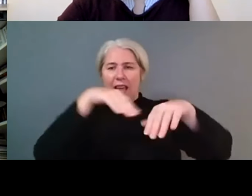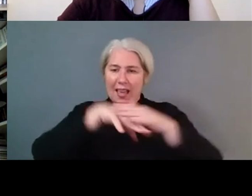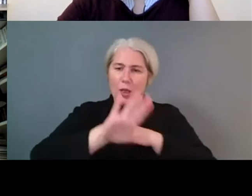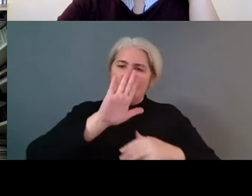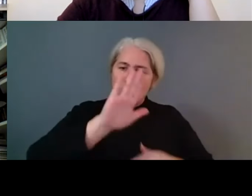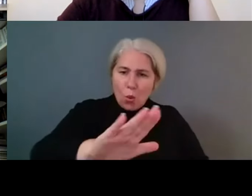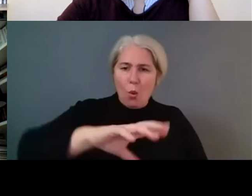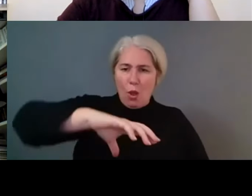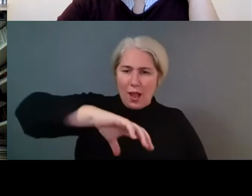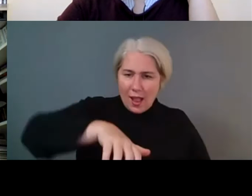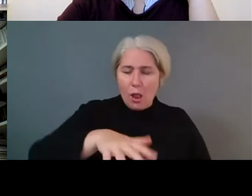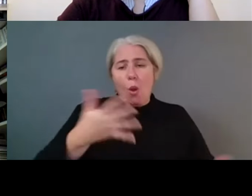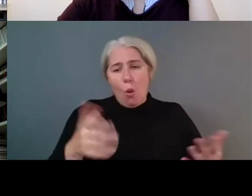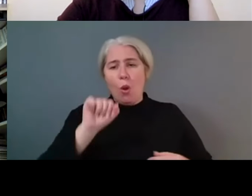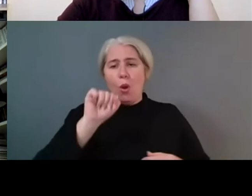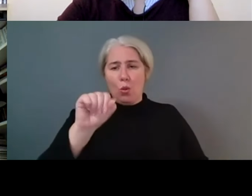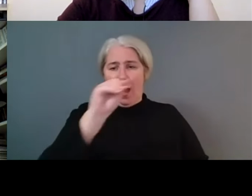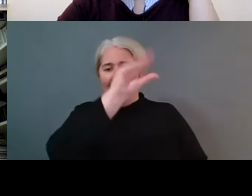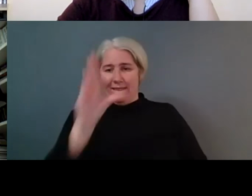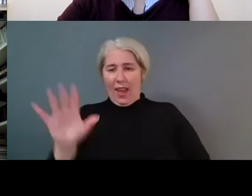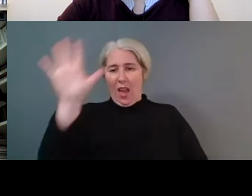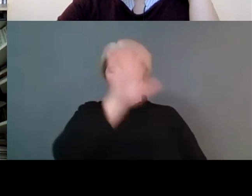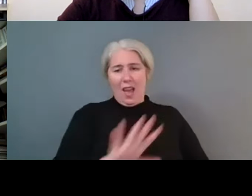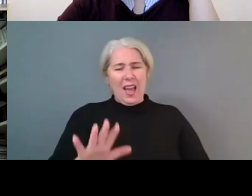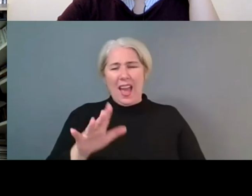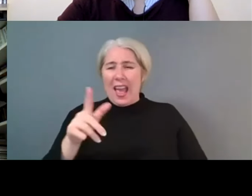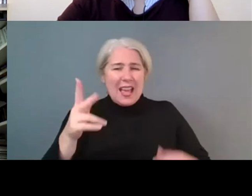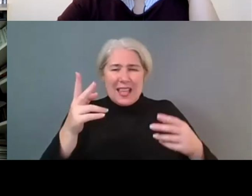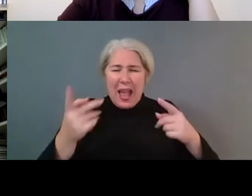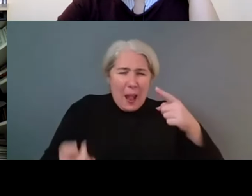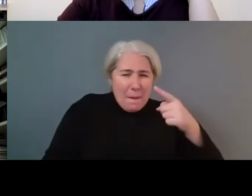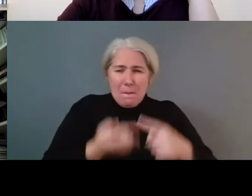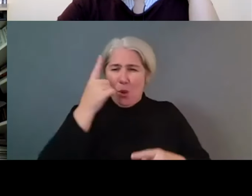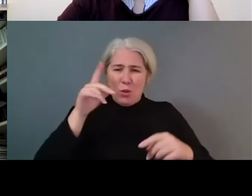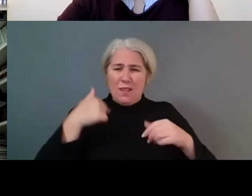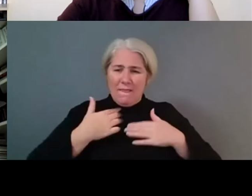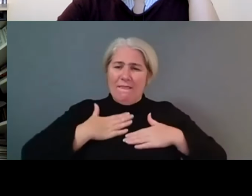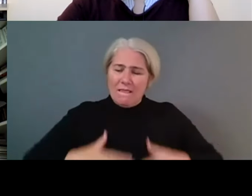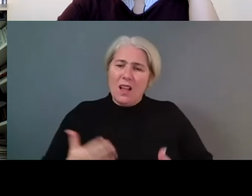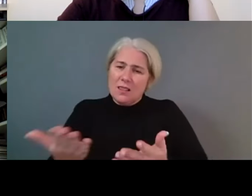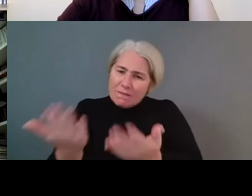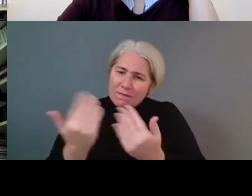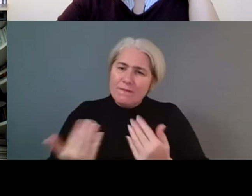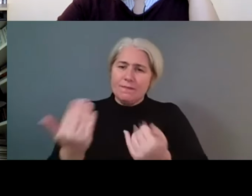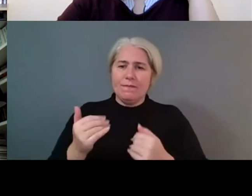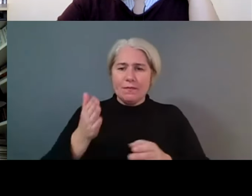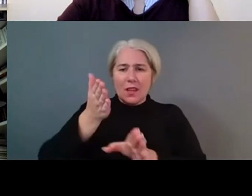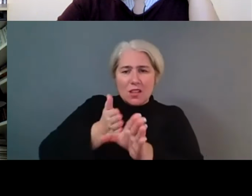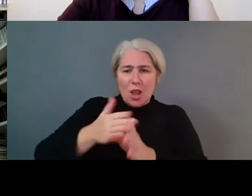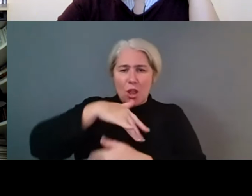all people with disabilities are taken on board and all voices are heard. And we hear that very often, that persons